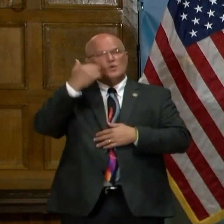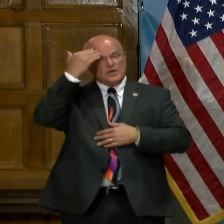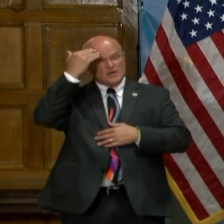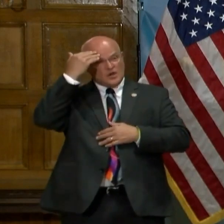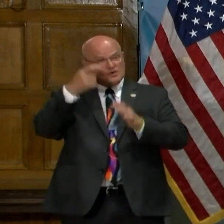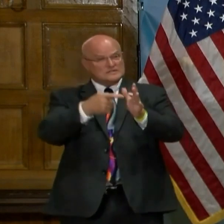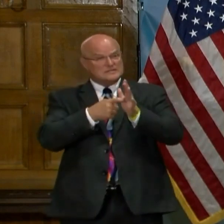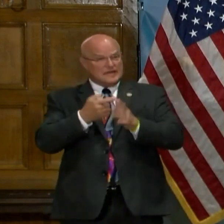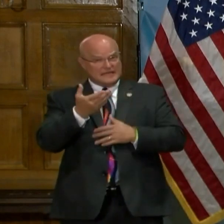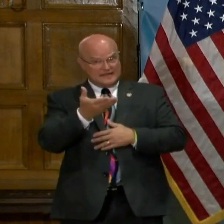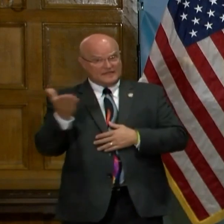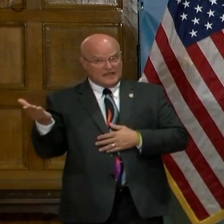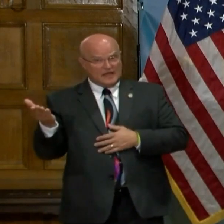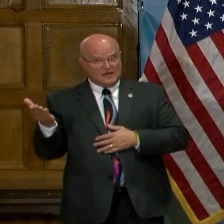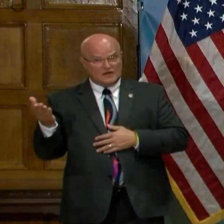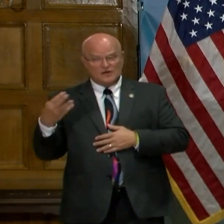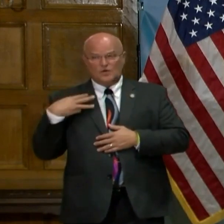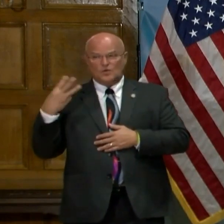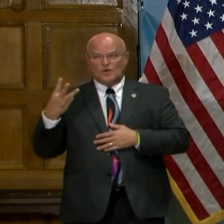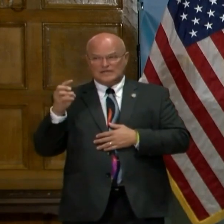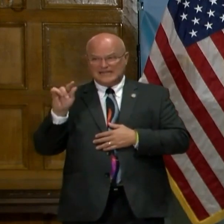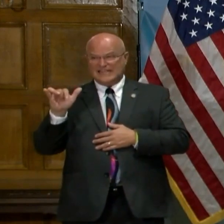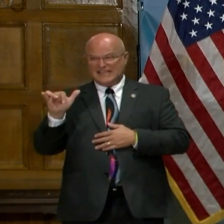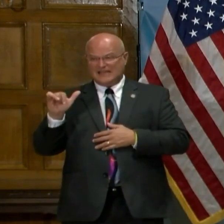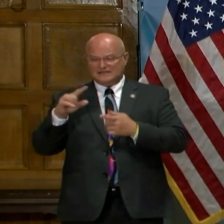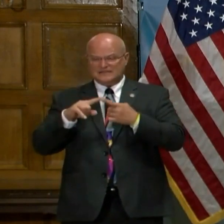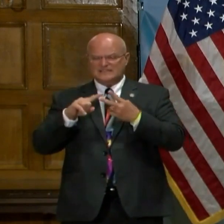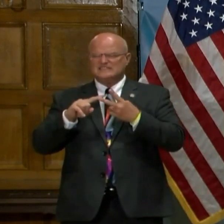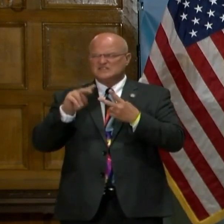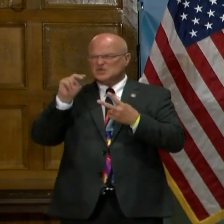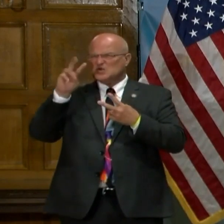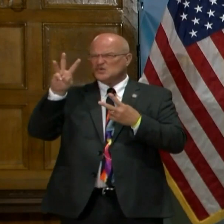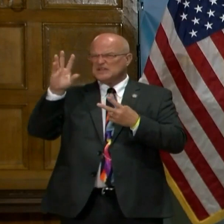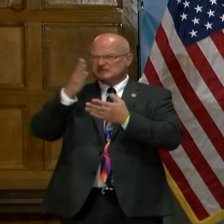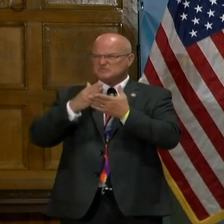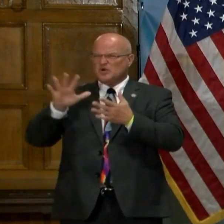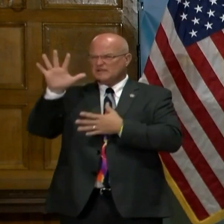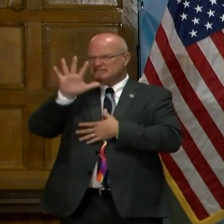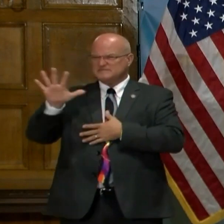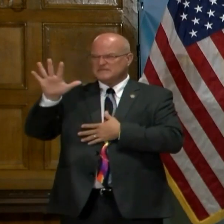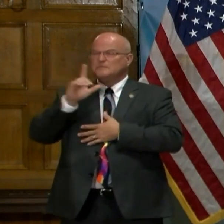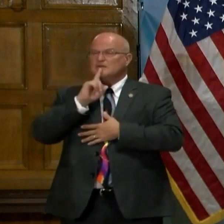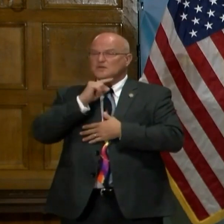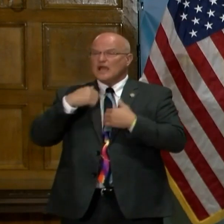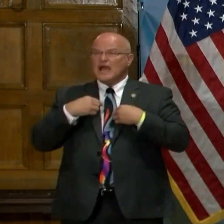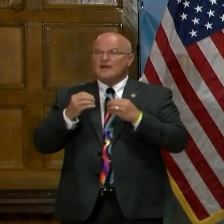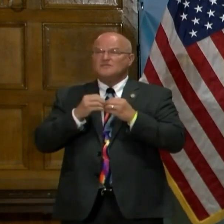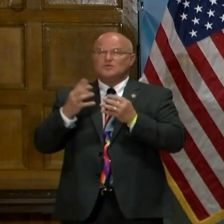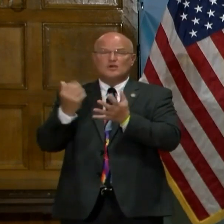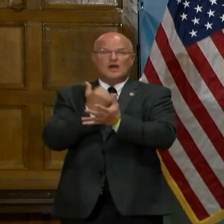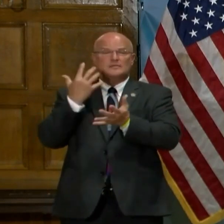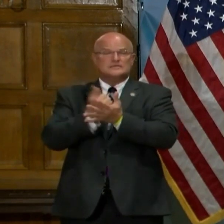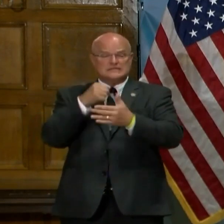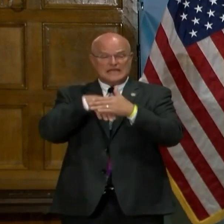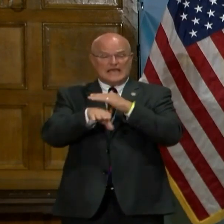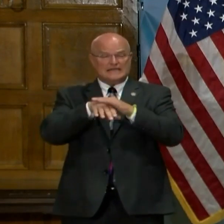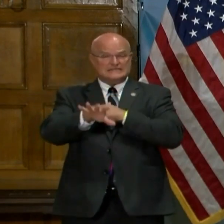there is demand out there in Washington County and in the northwest part of the state. Just make sure we have more opportunities to